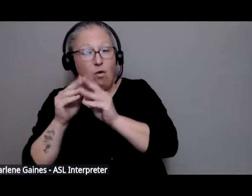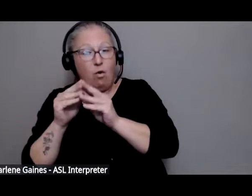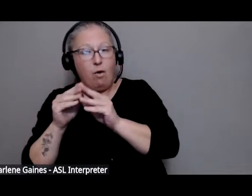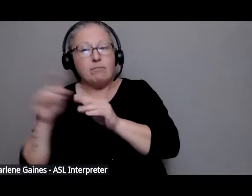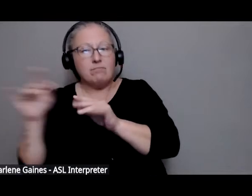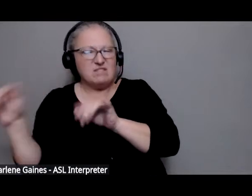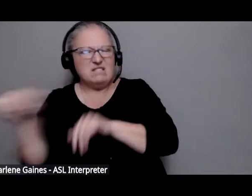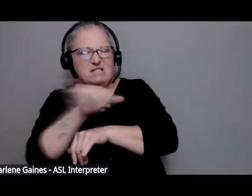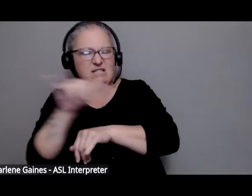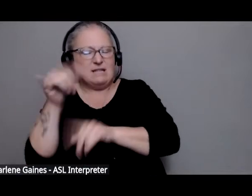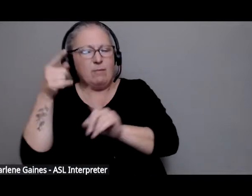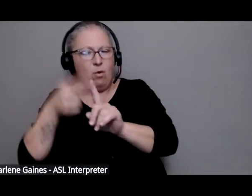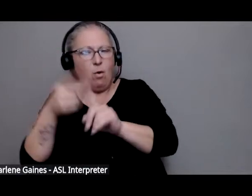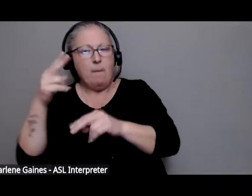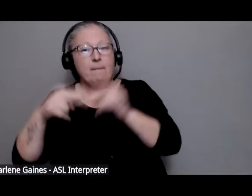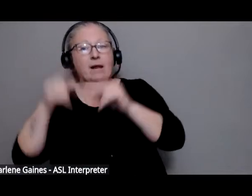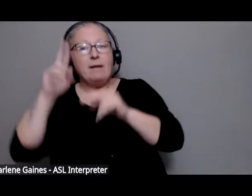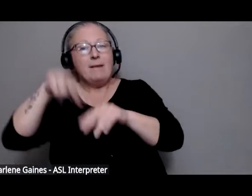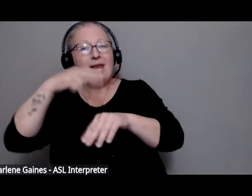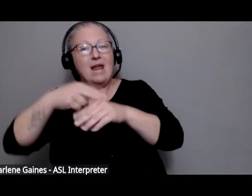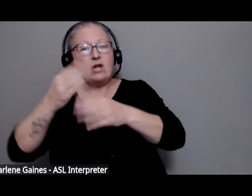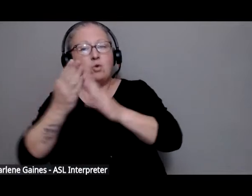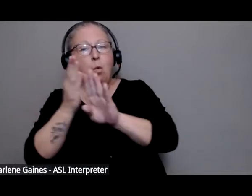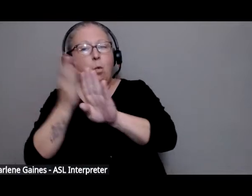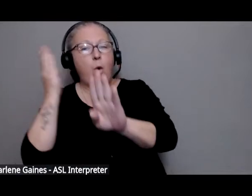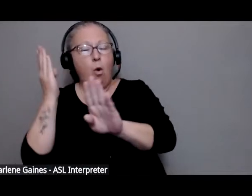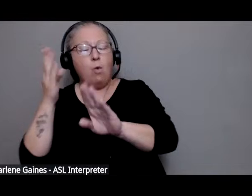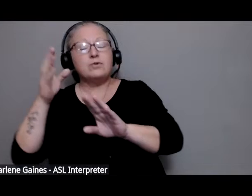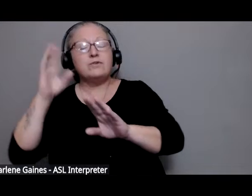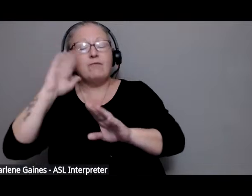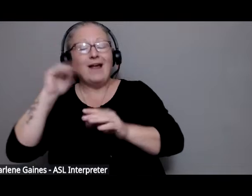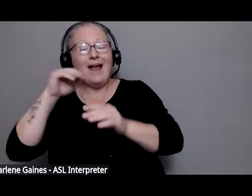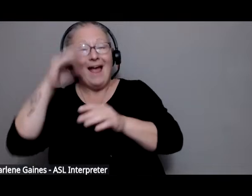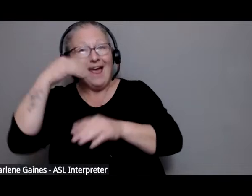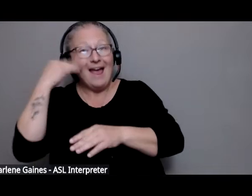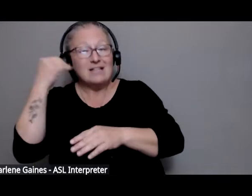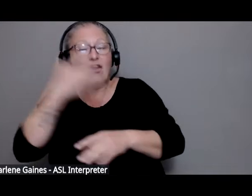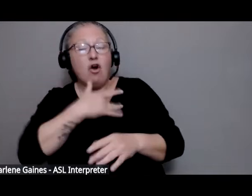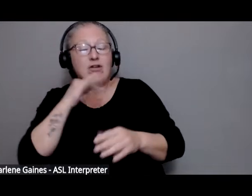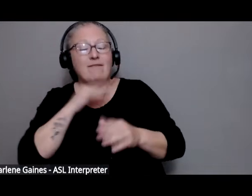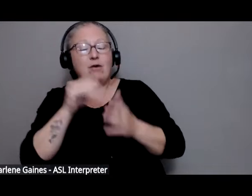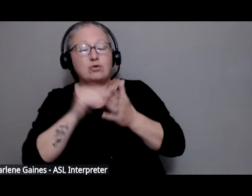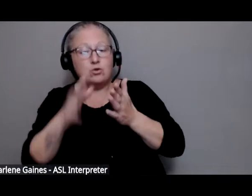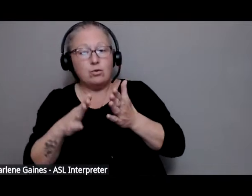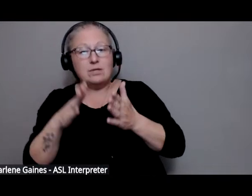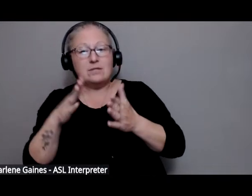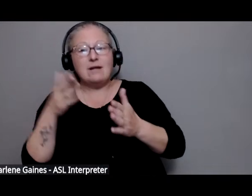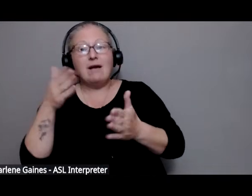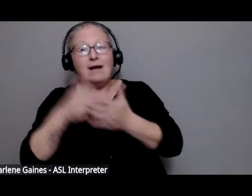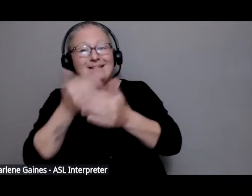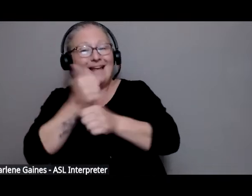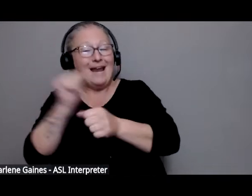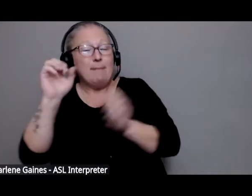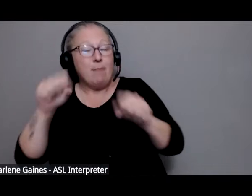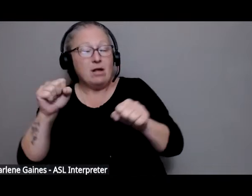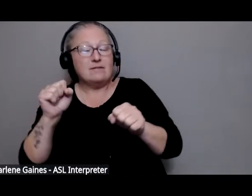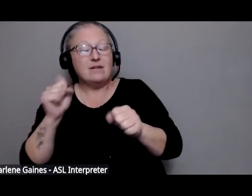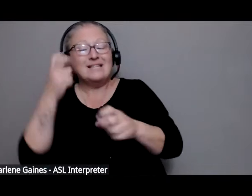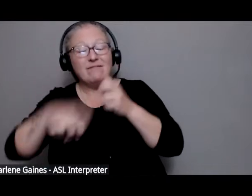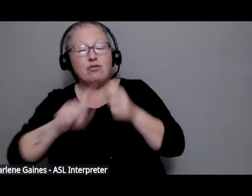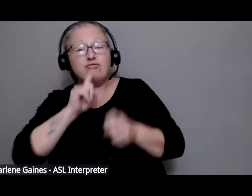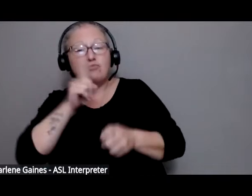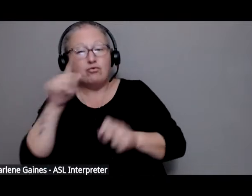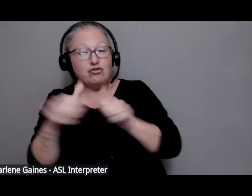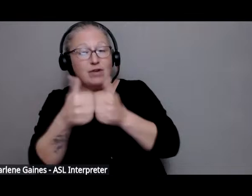aim: to build up national walls in the heads and hearts of our students against any possibility of a difficult truth, challenging